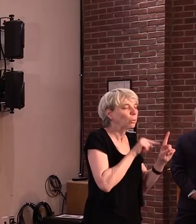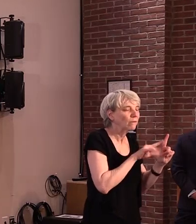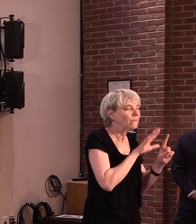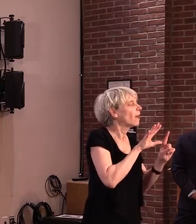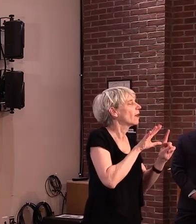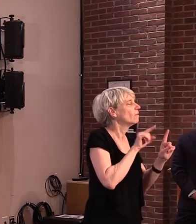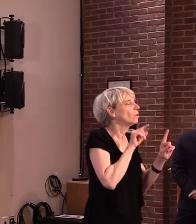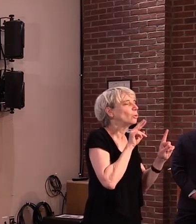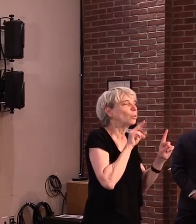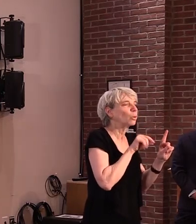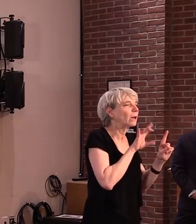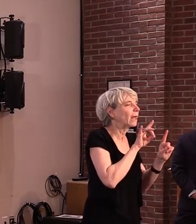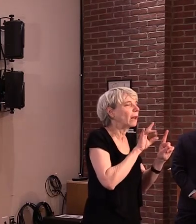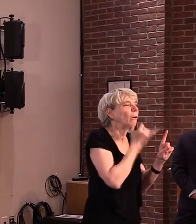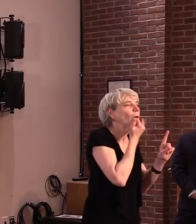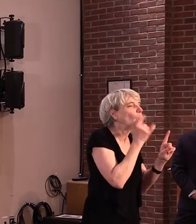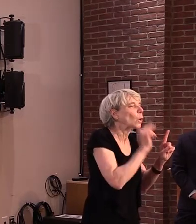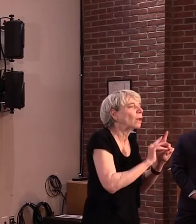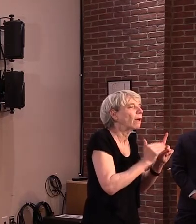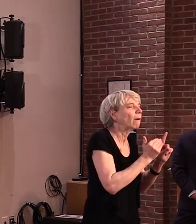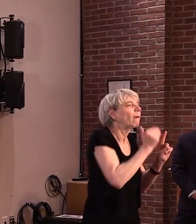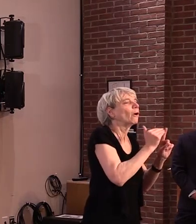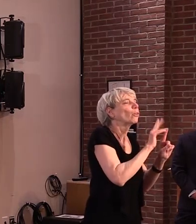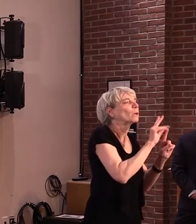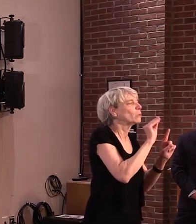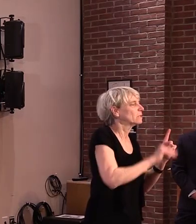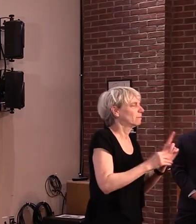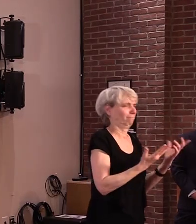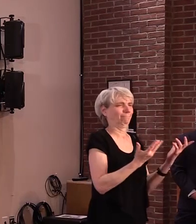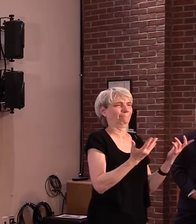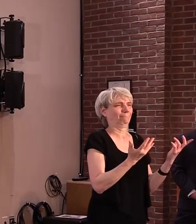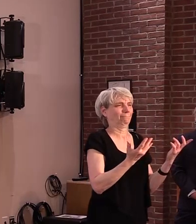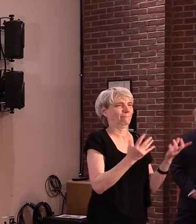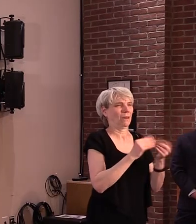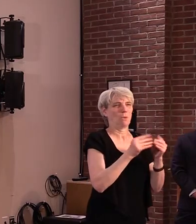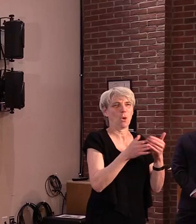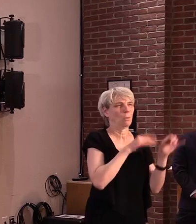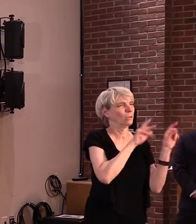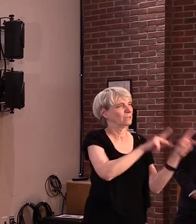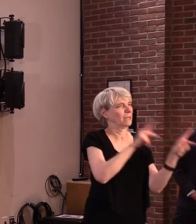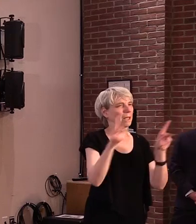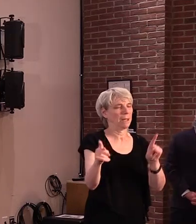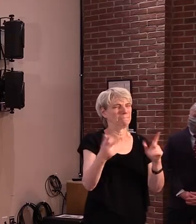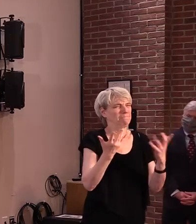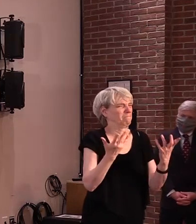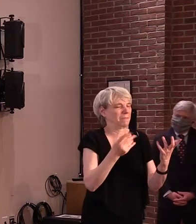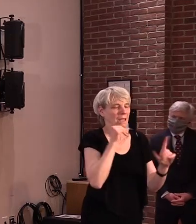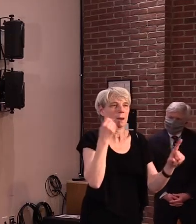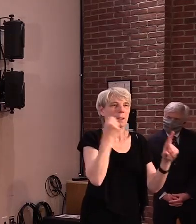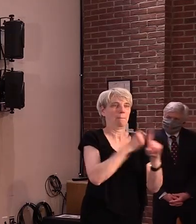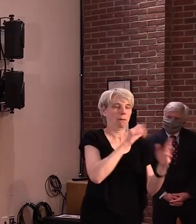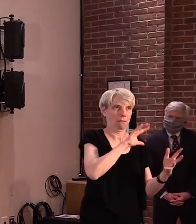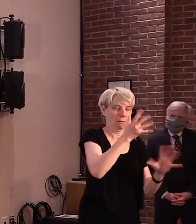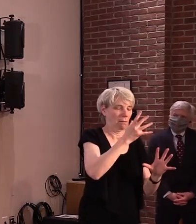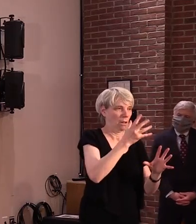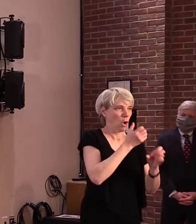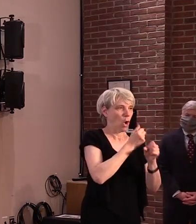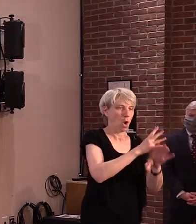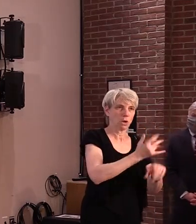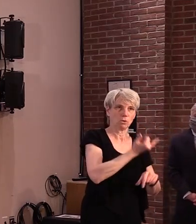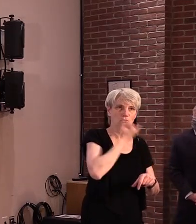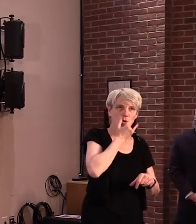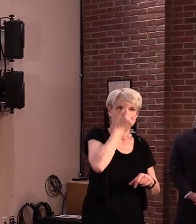3. Very, very subtle distinction there. And certainly the numbers you saw on the screen today reflect only